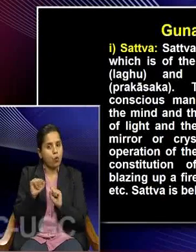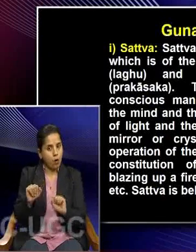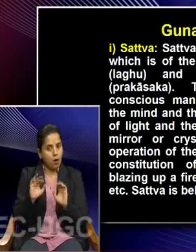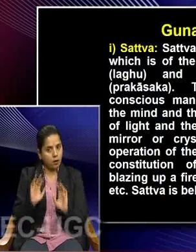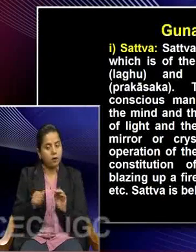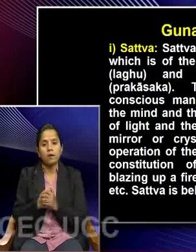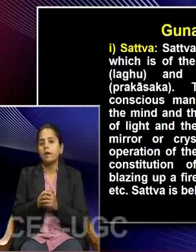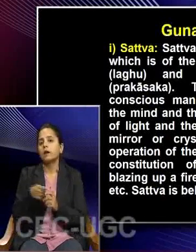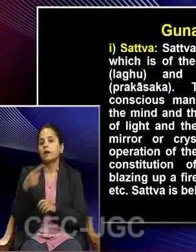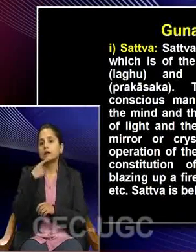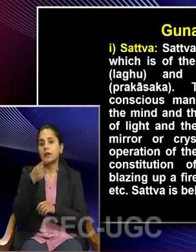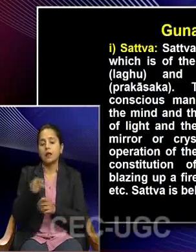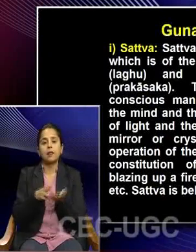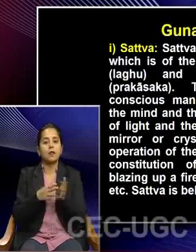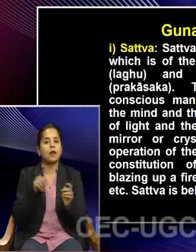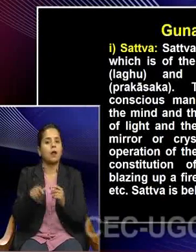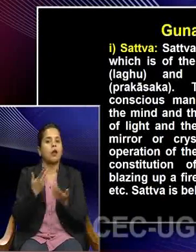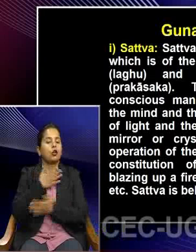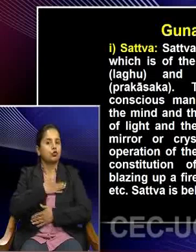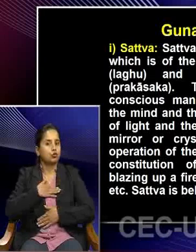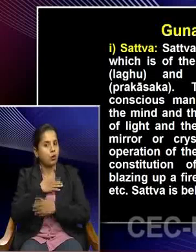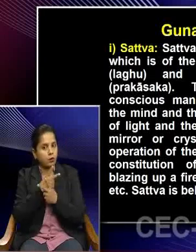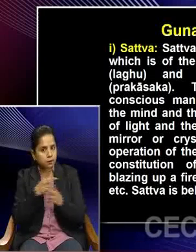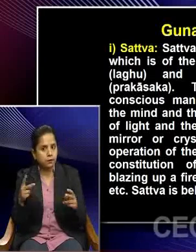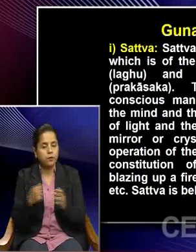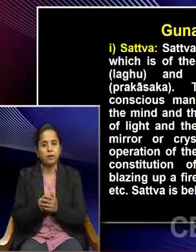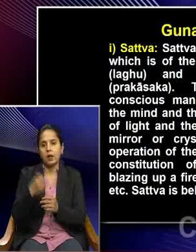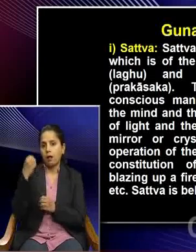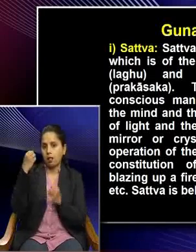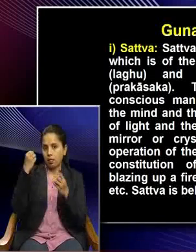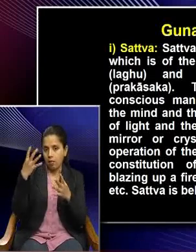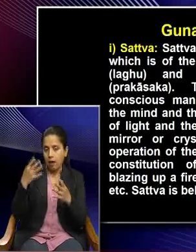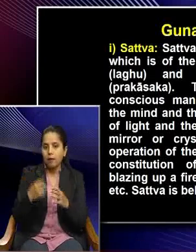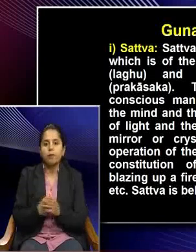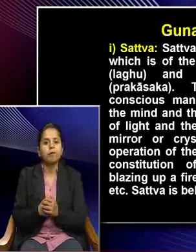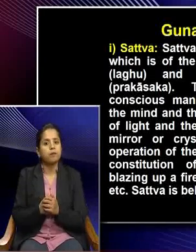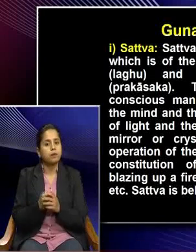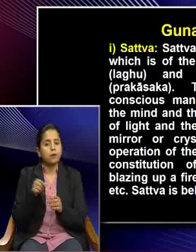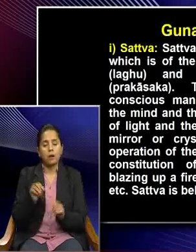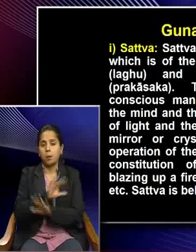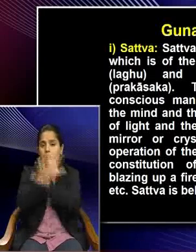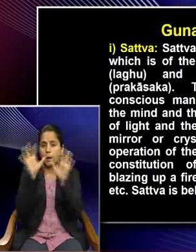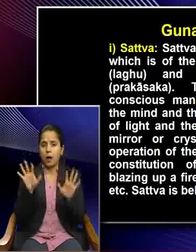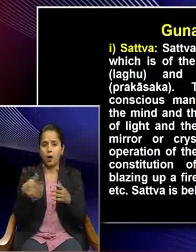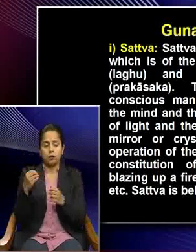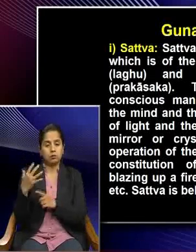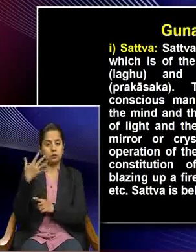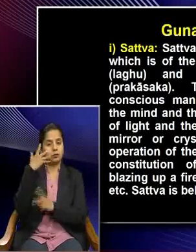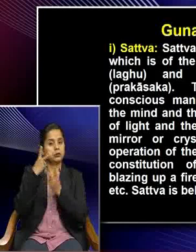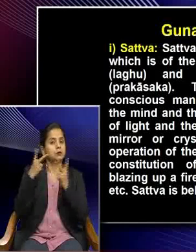which is of the nature of pleasure, light and bright or illuminating.